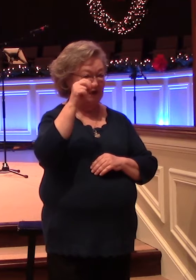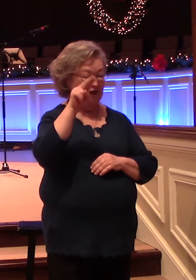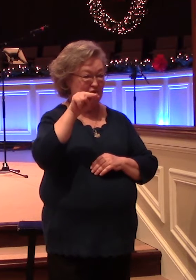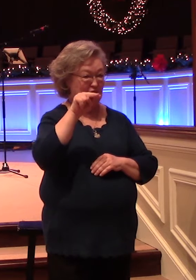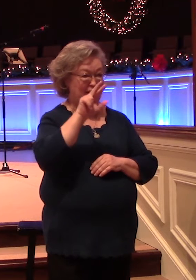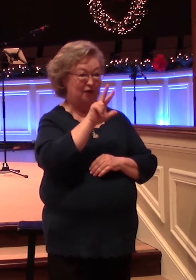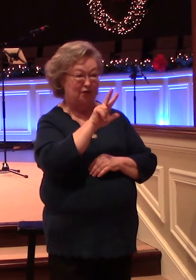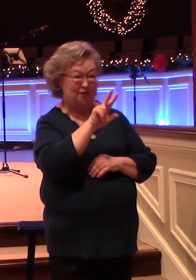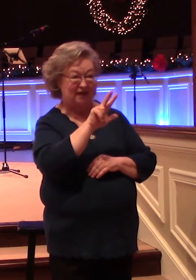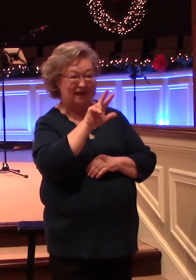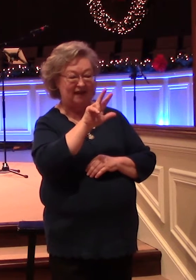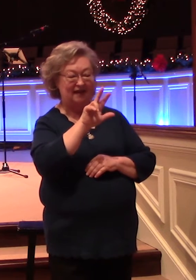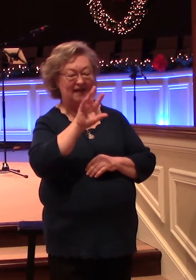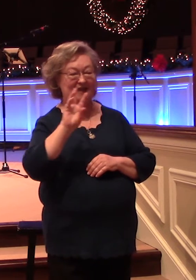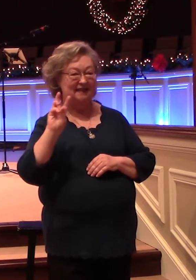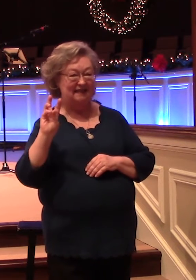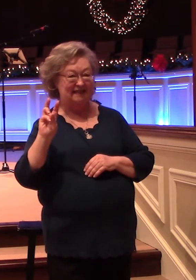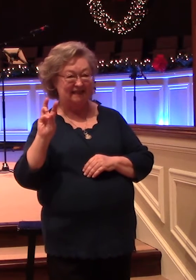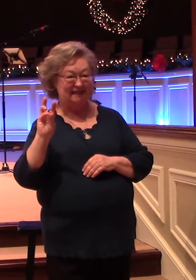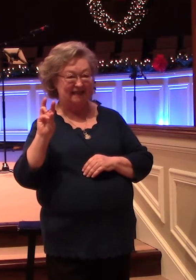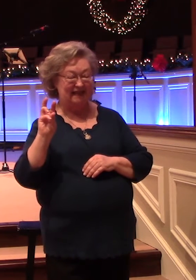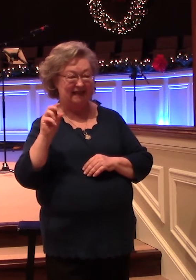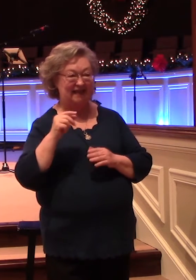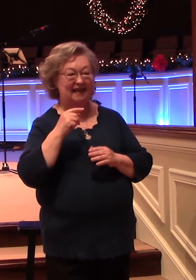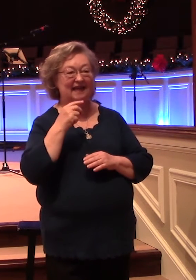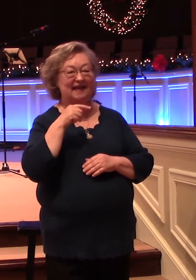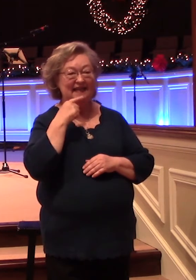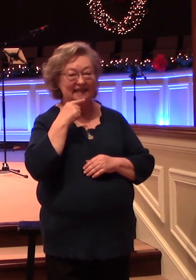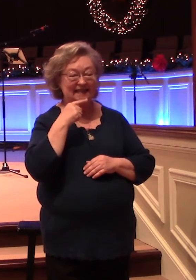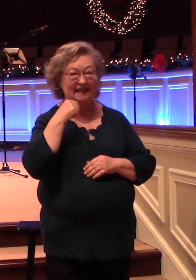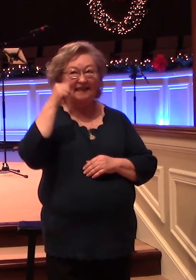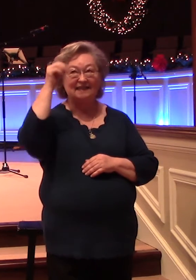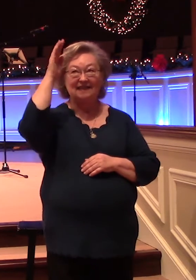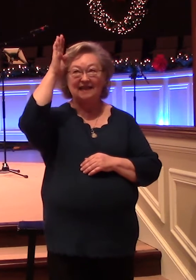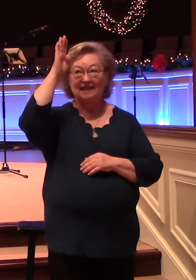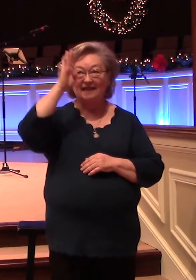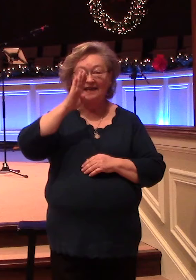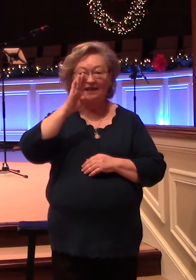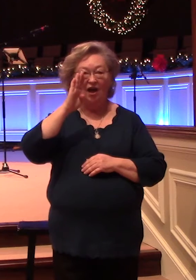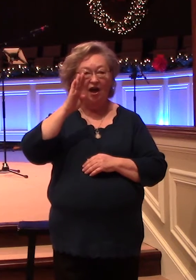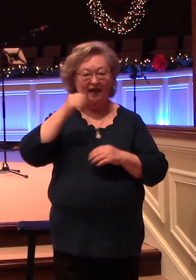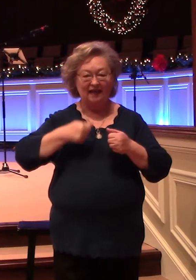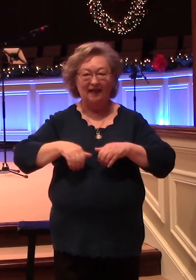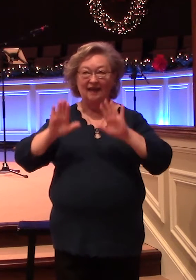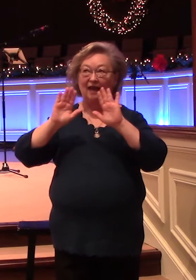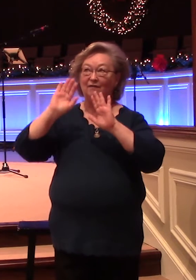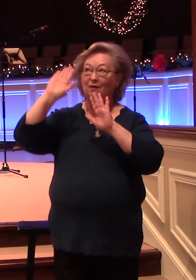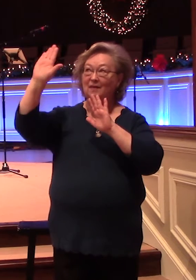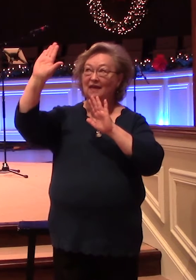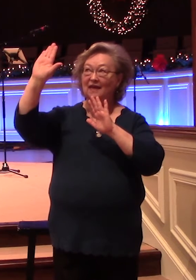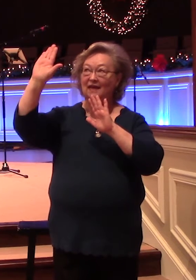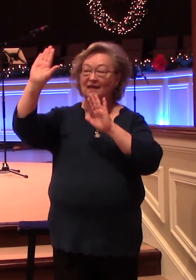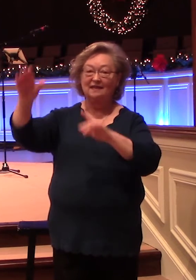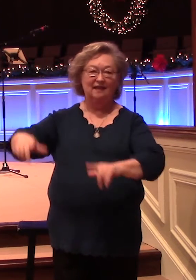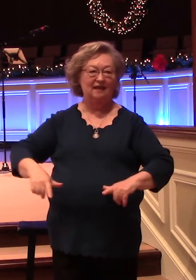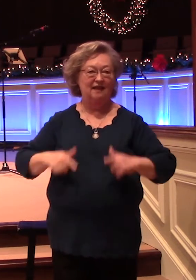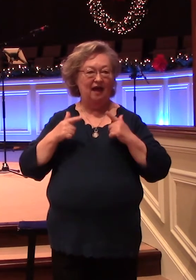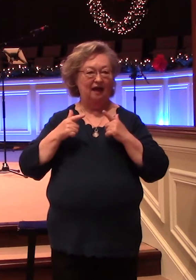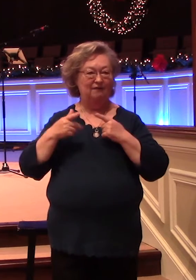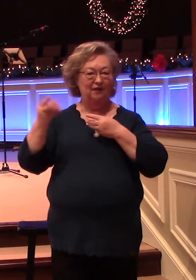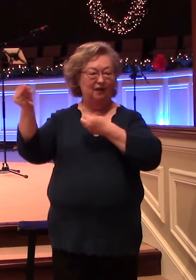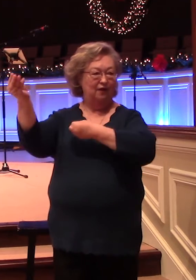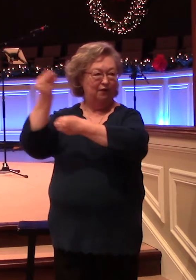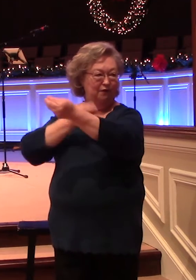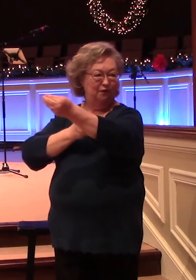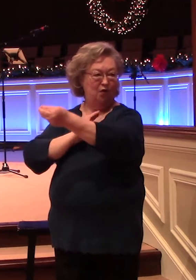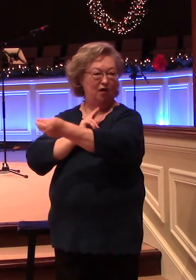his life for us, and we ought to lay down our lives for him? No.